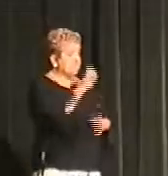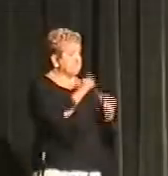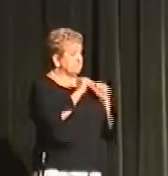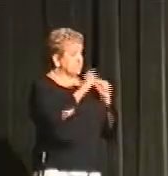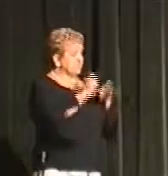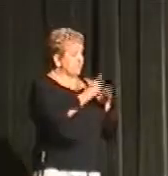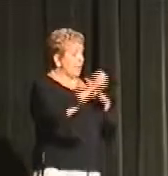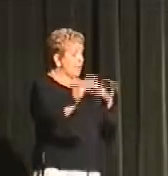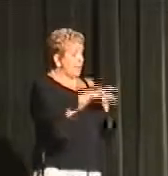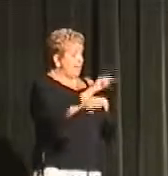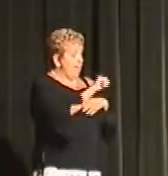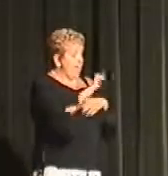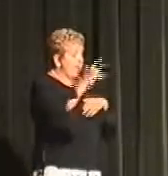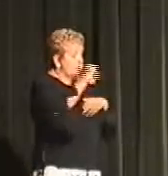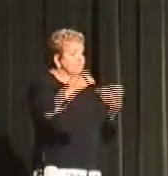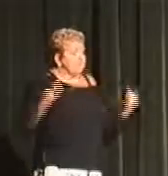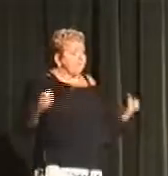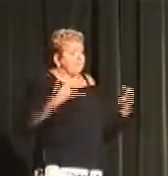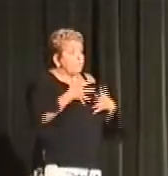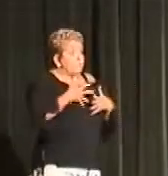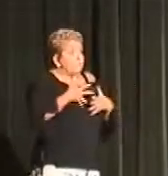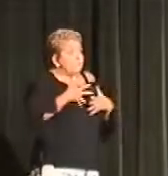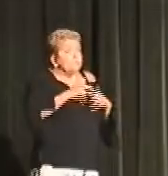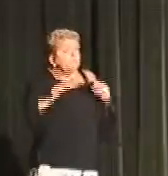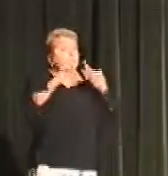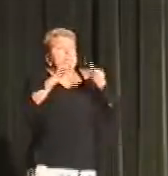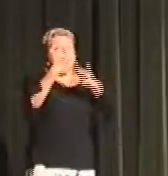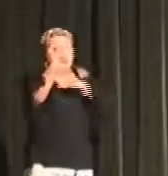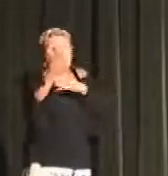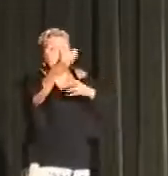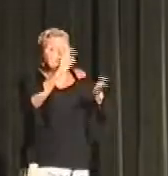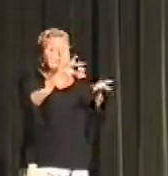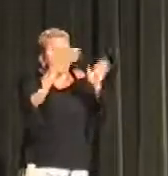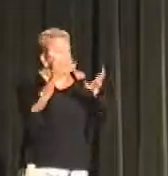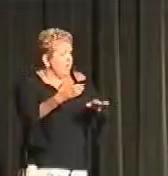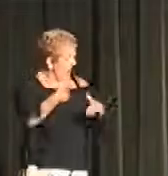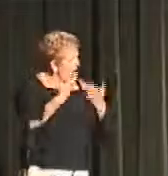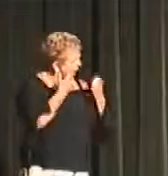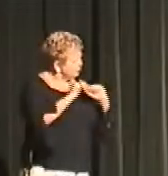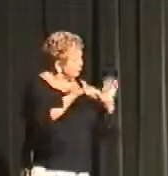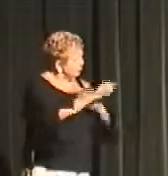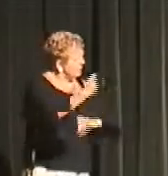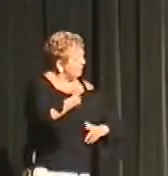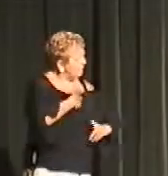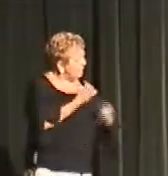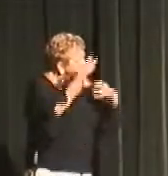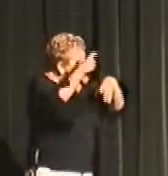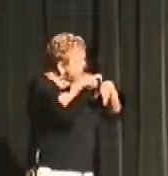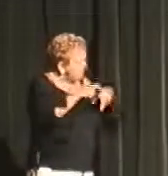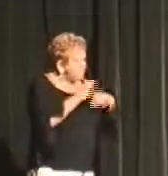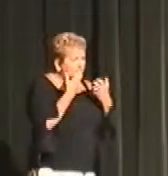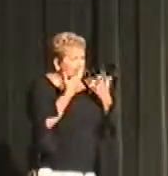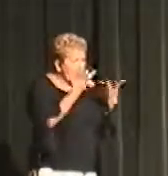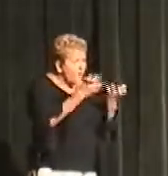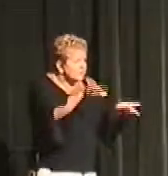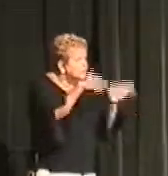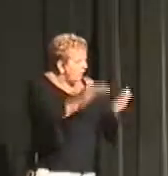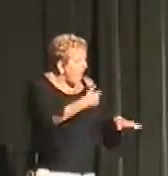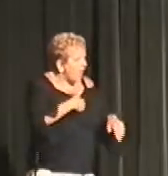I was afraid that I might go back out there and die. Because I tried to die as long and as hard as I could. I